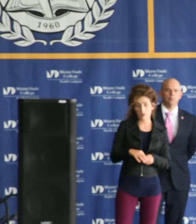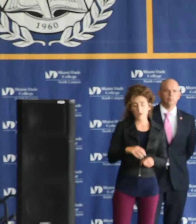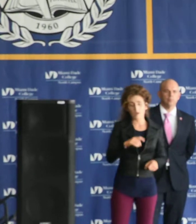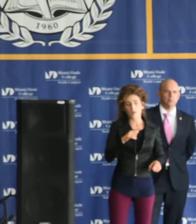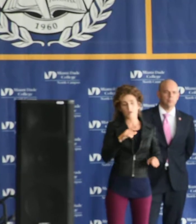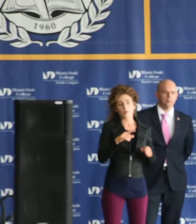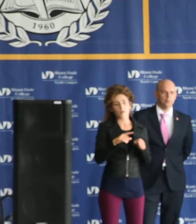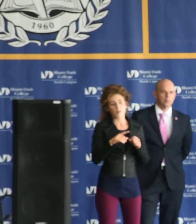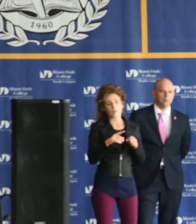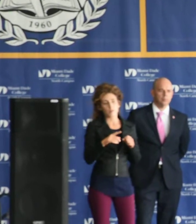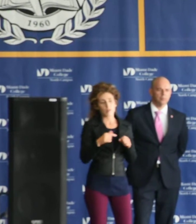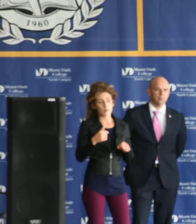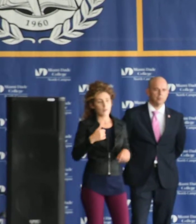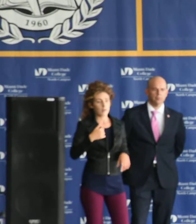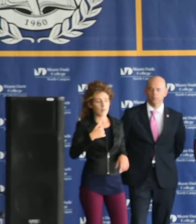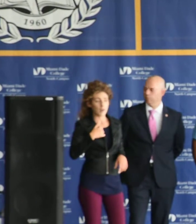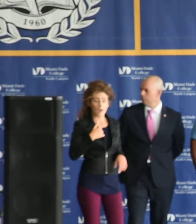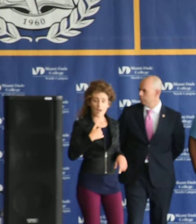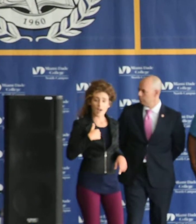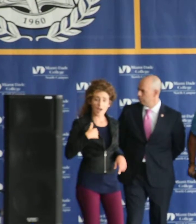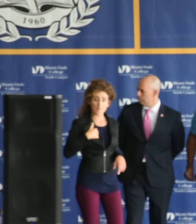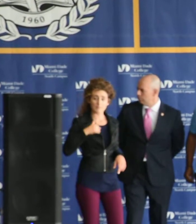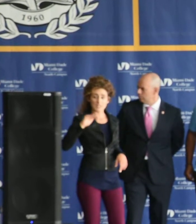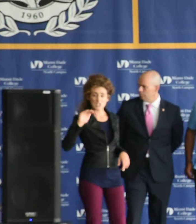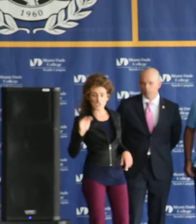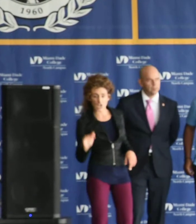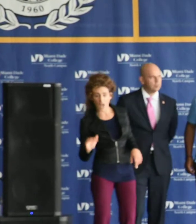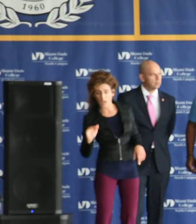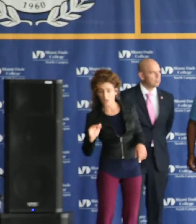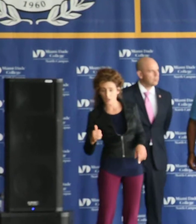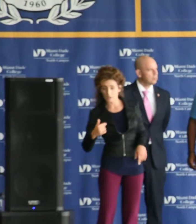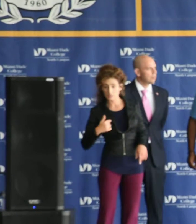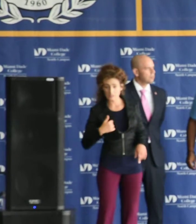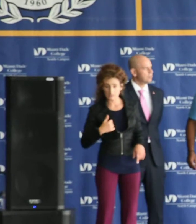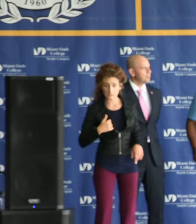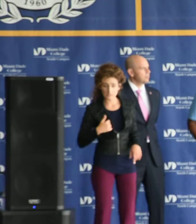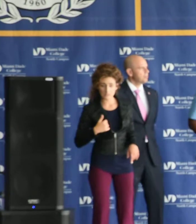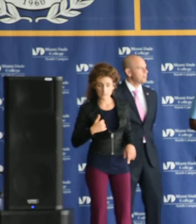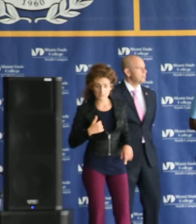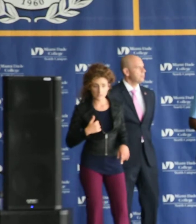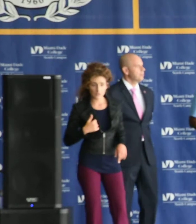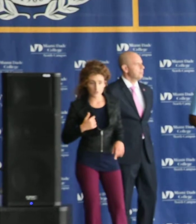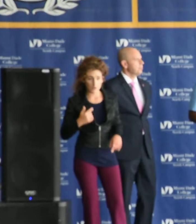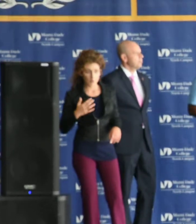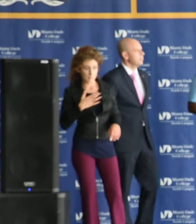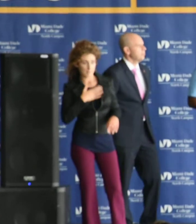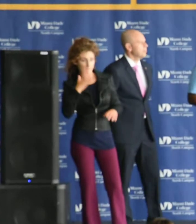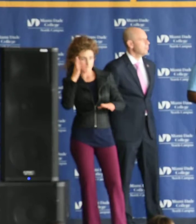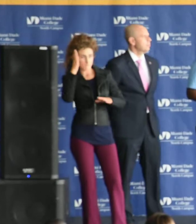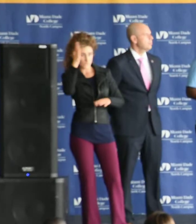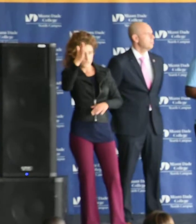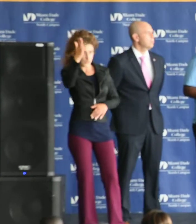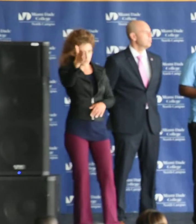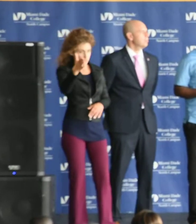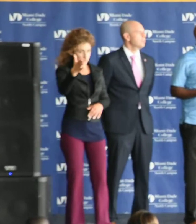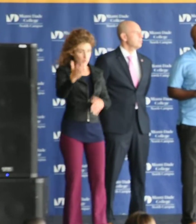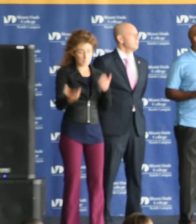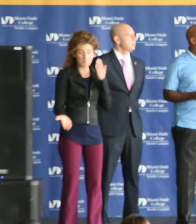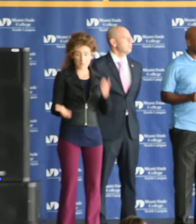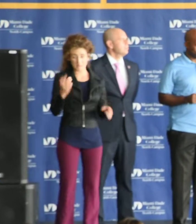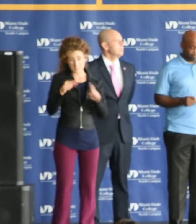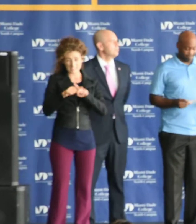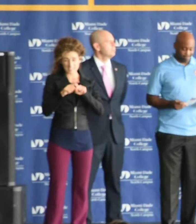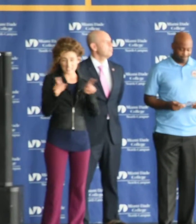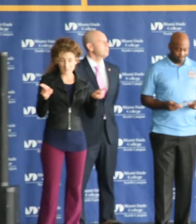like. I am a child whose future might have been